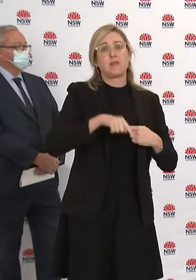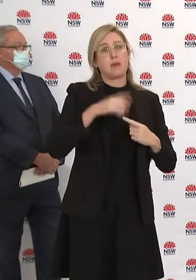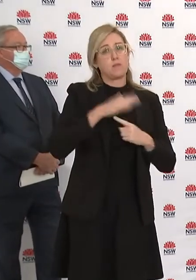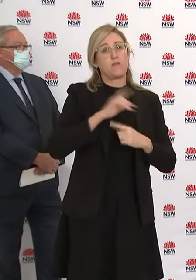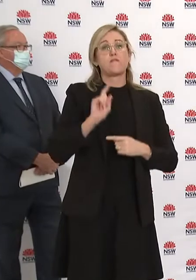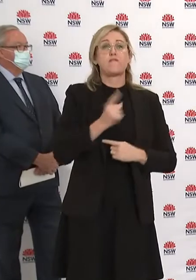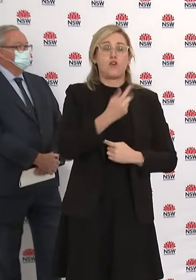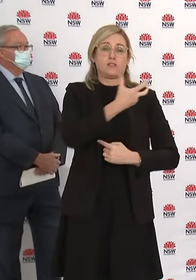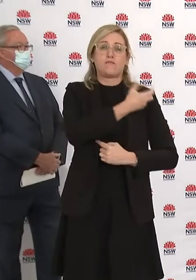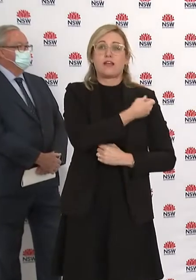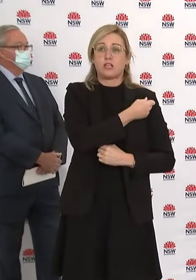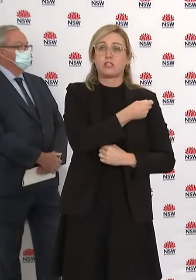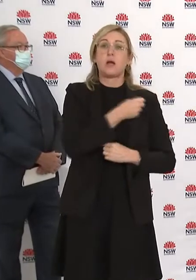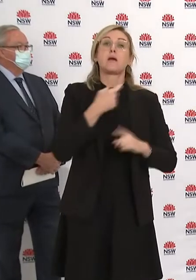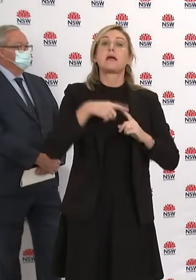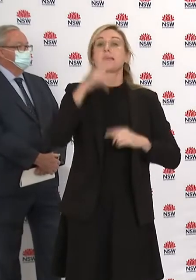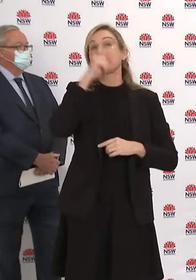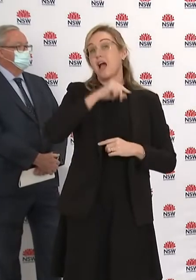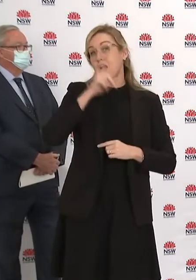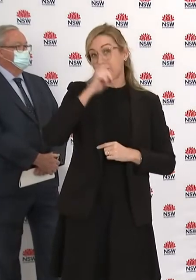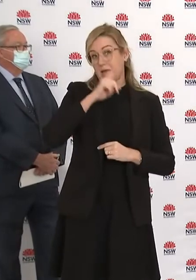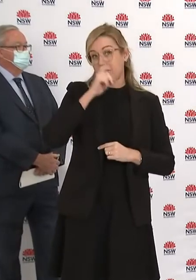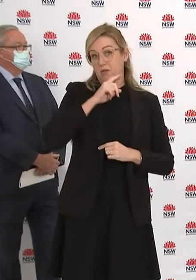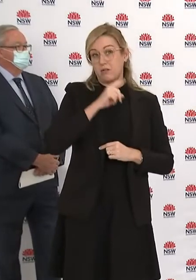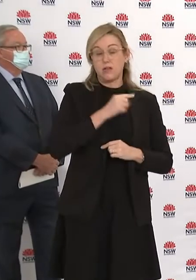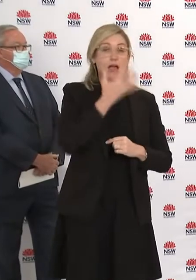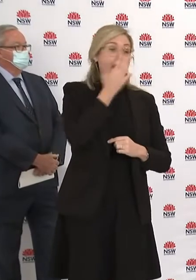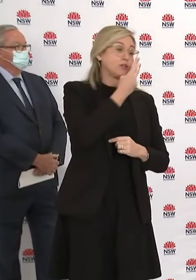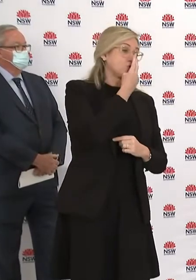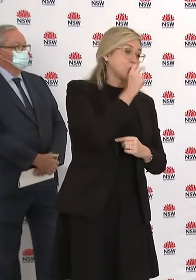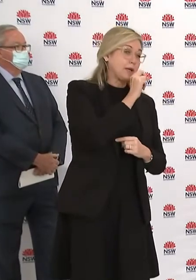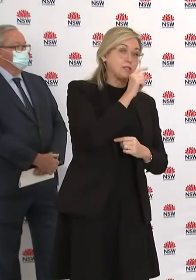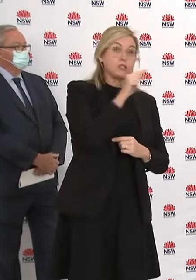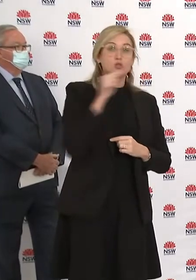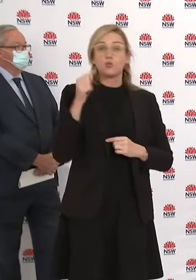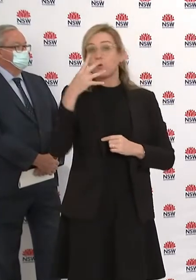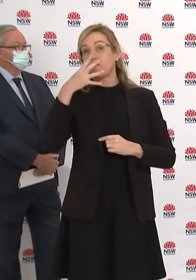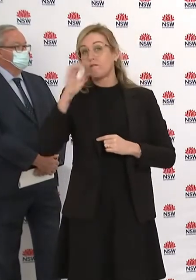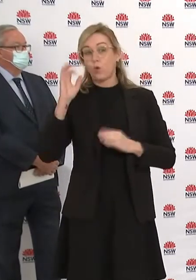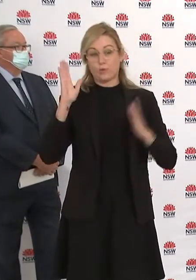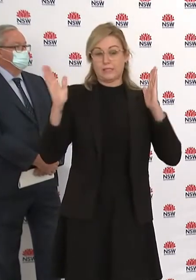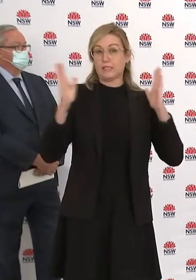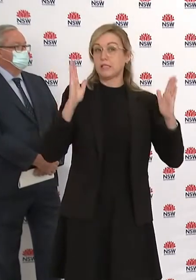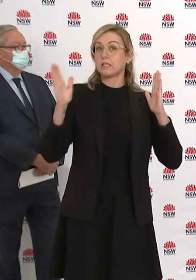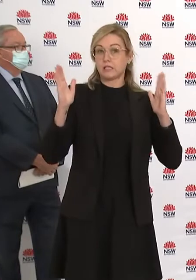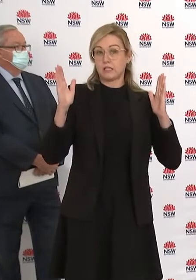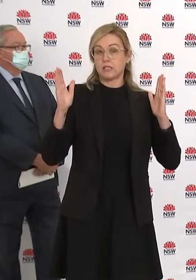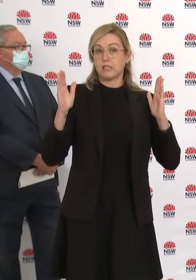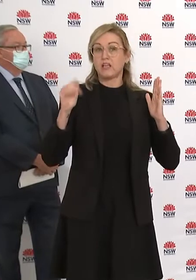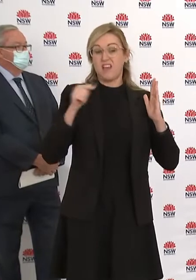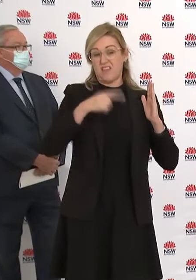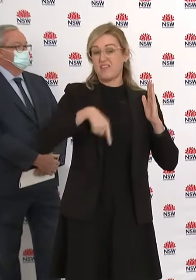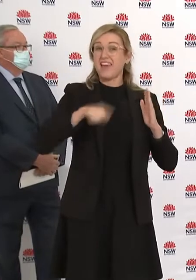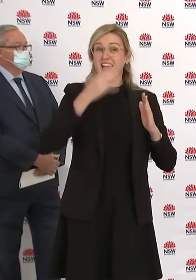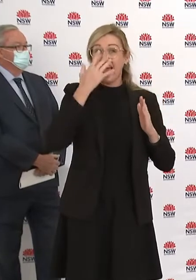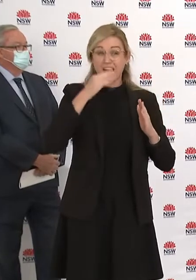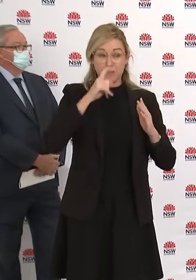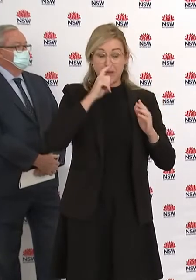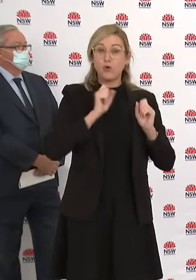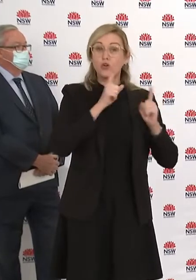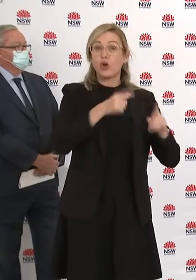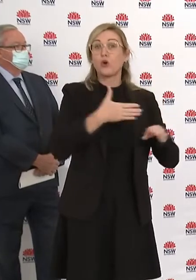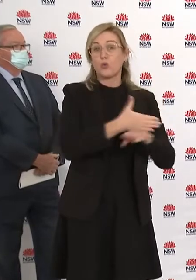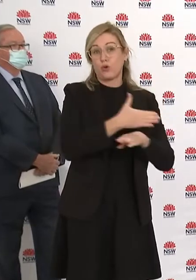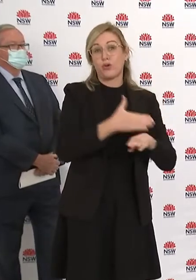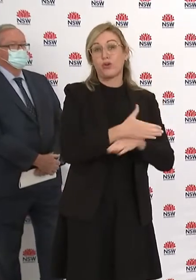people between that 20 and 40-year-old age group that are that workforce, that are doing those